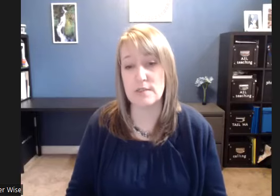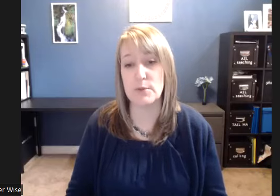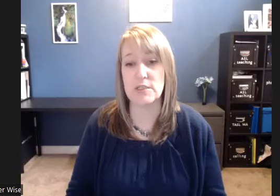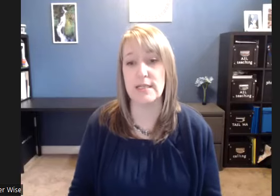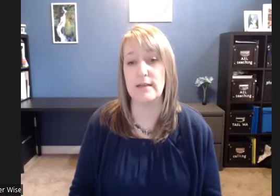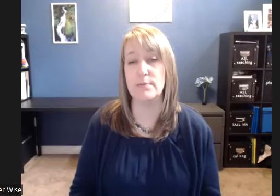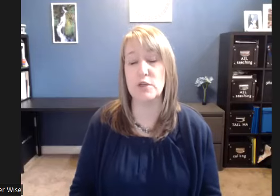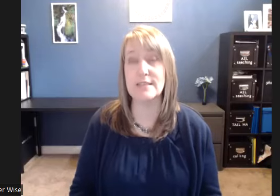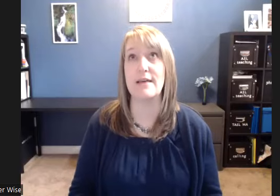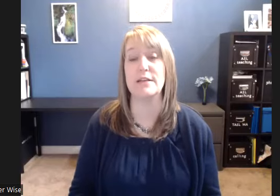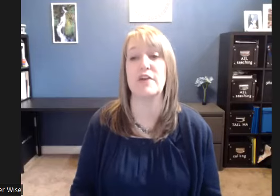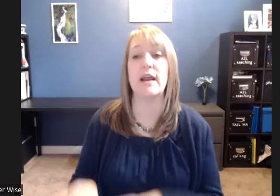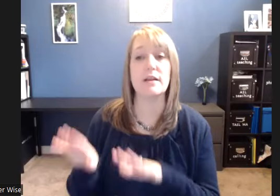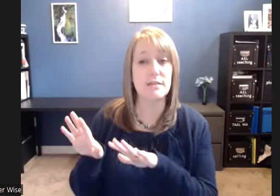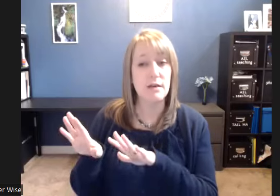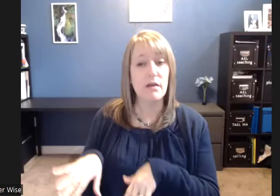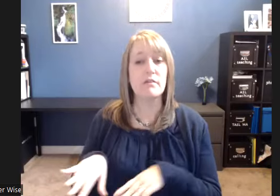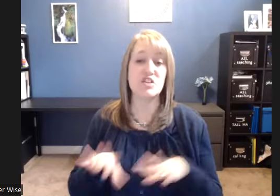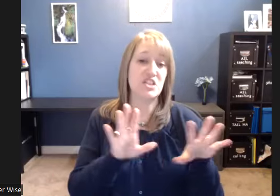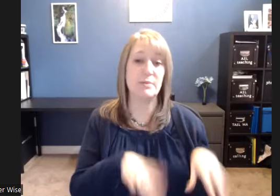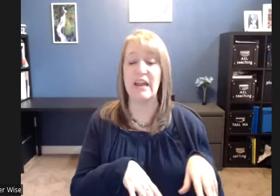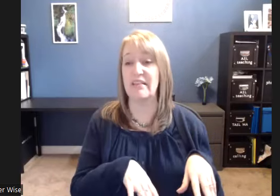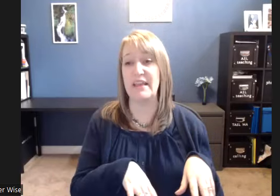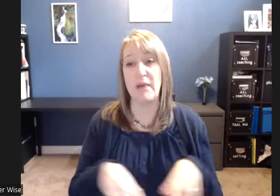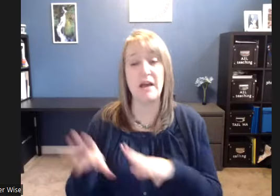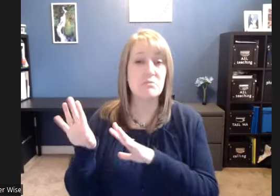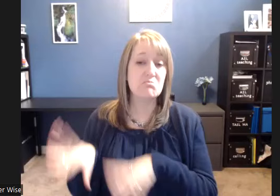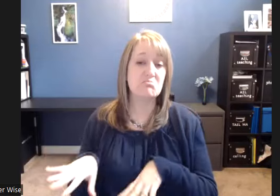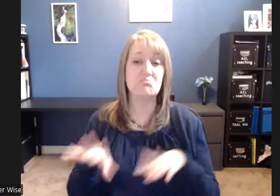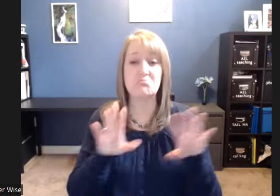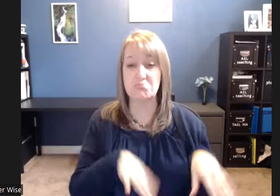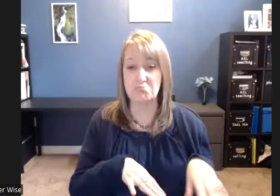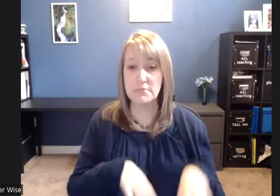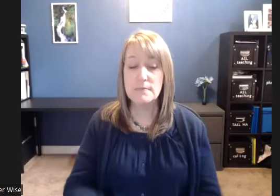a personality trait, it's just to be kind of laid back.